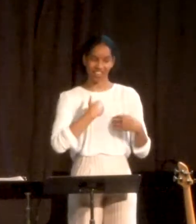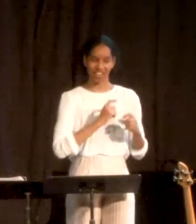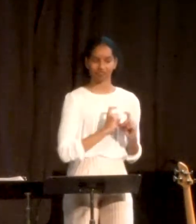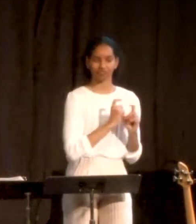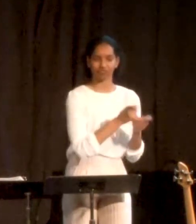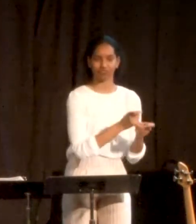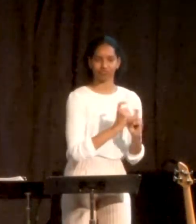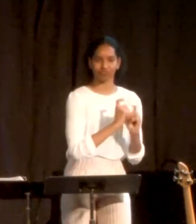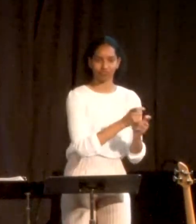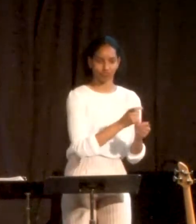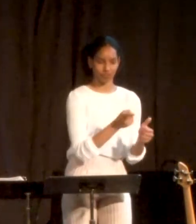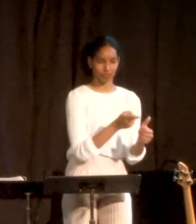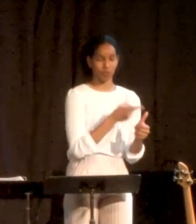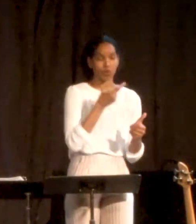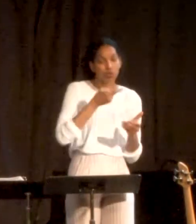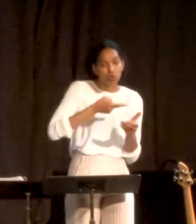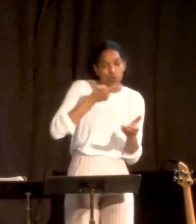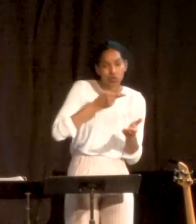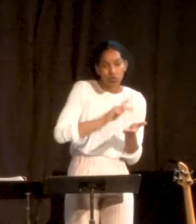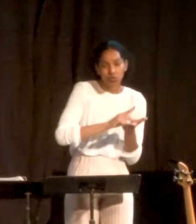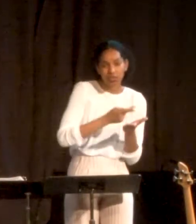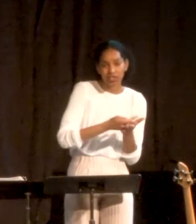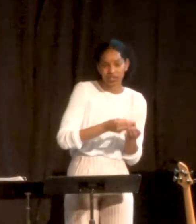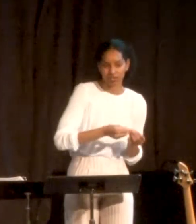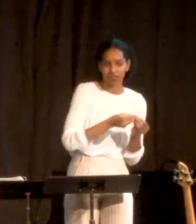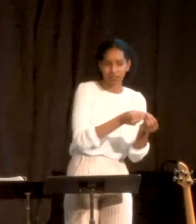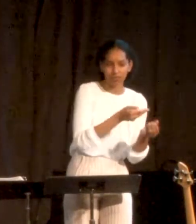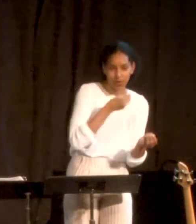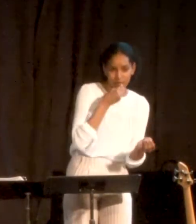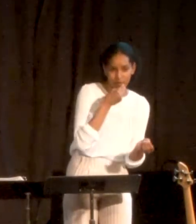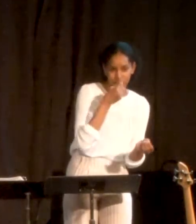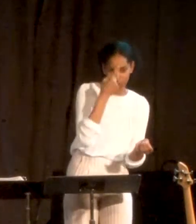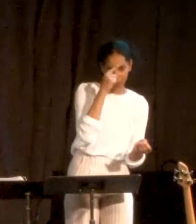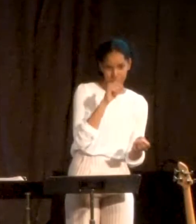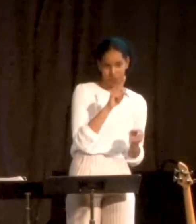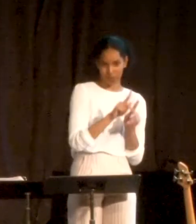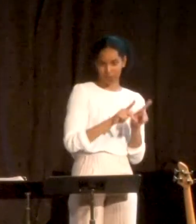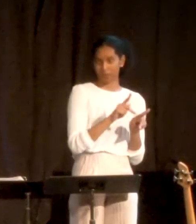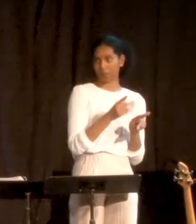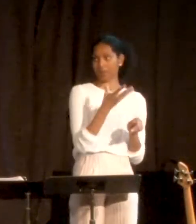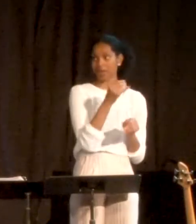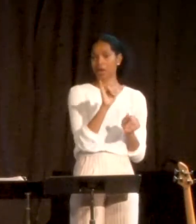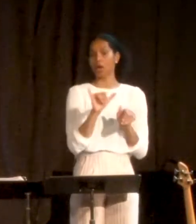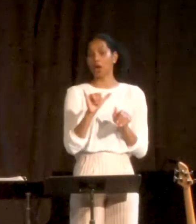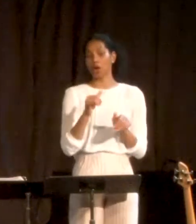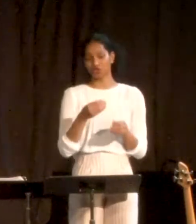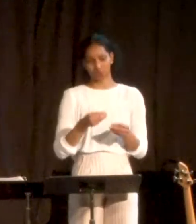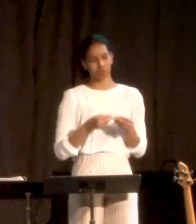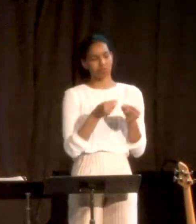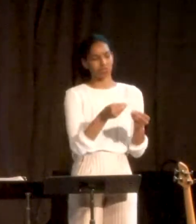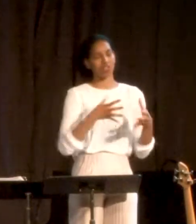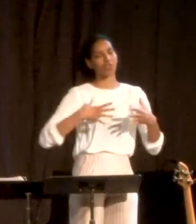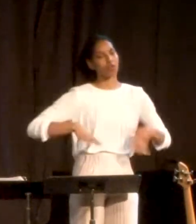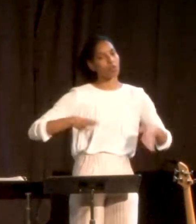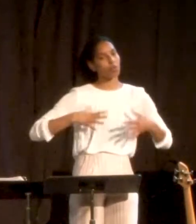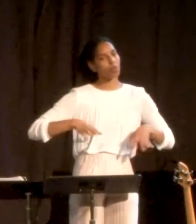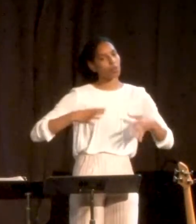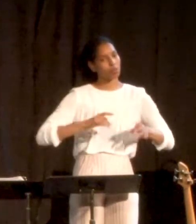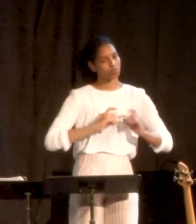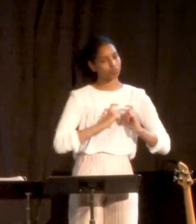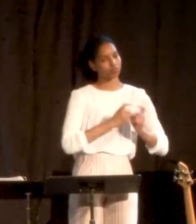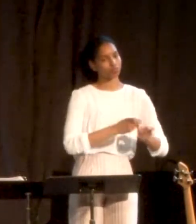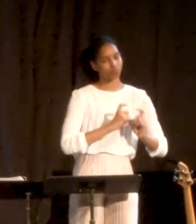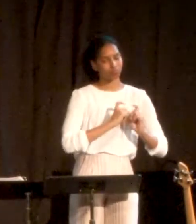the other was a weekly distribution of food and clothing, a lot like our food pantries and clothes closets.